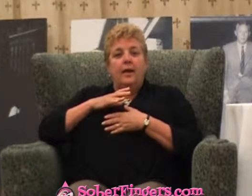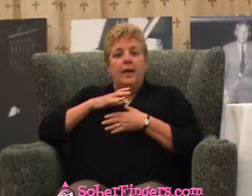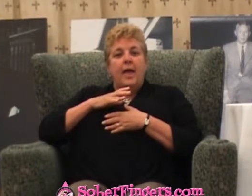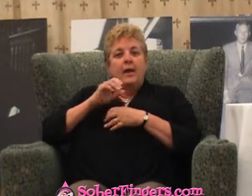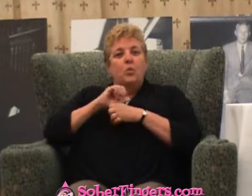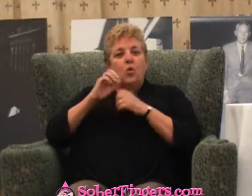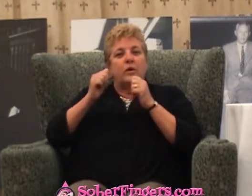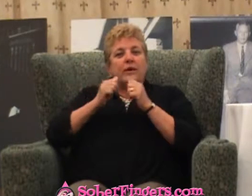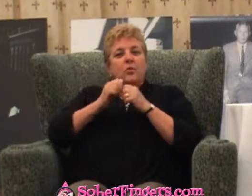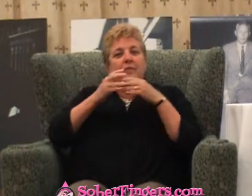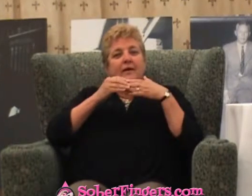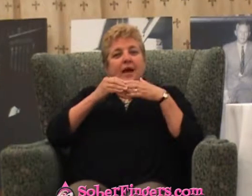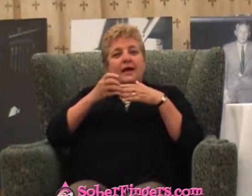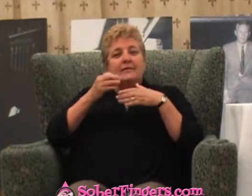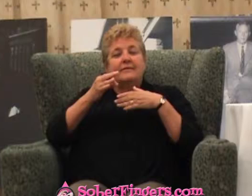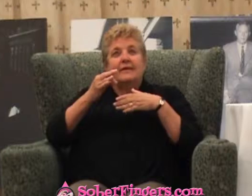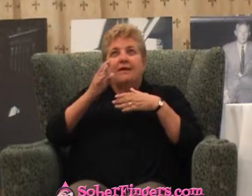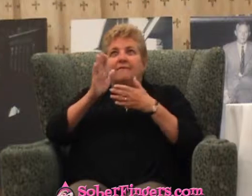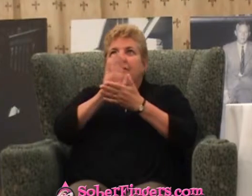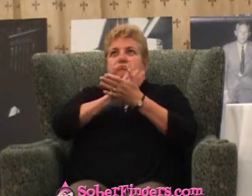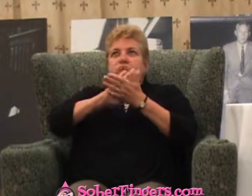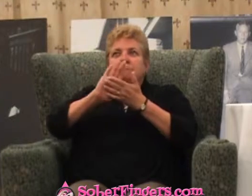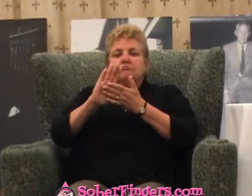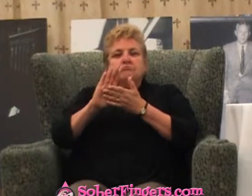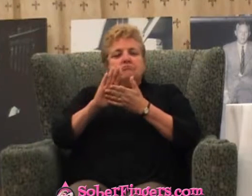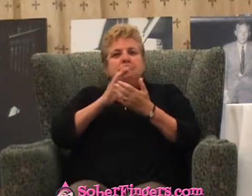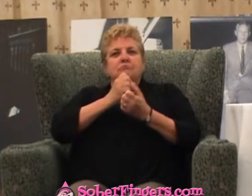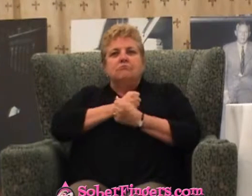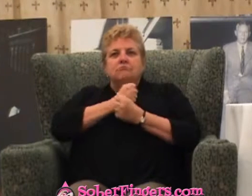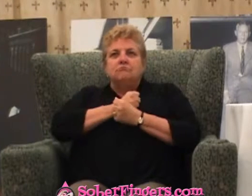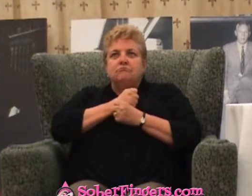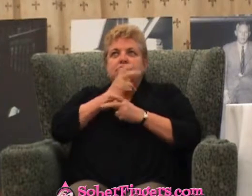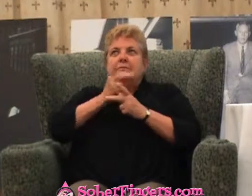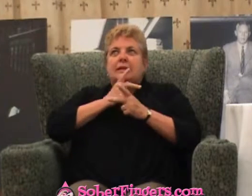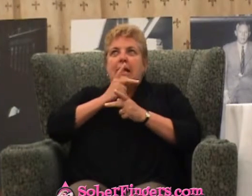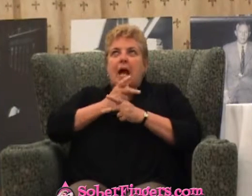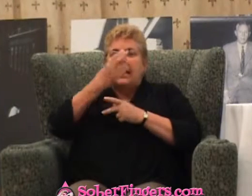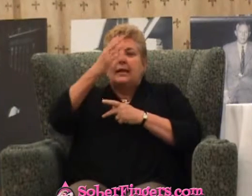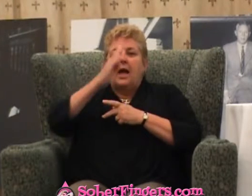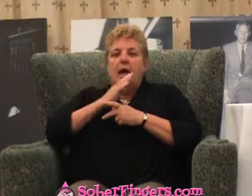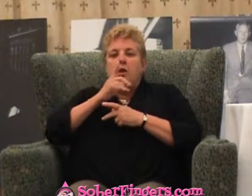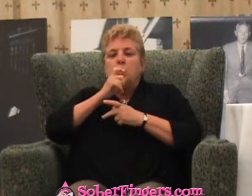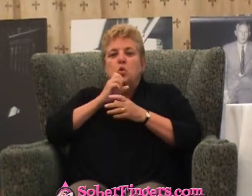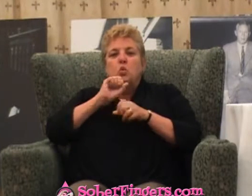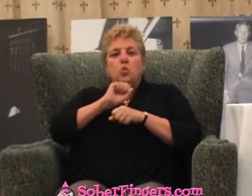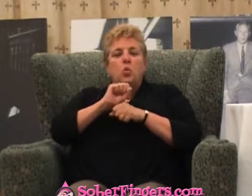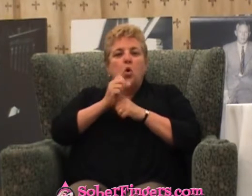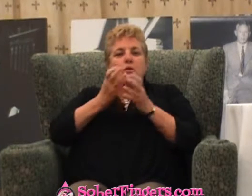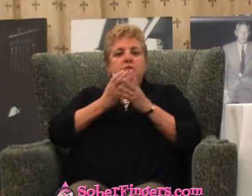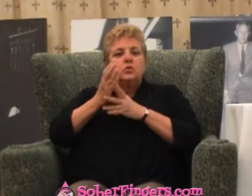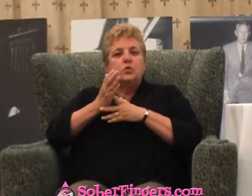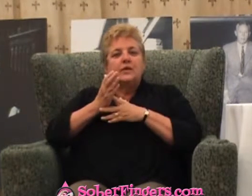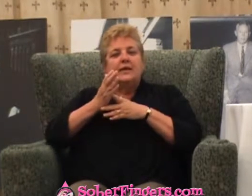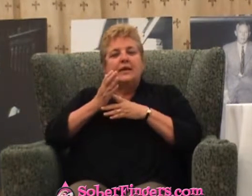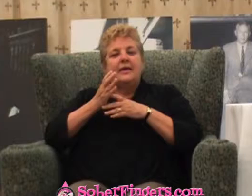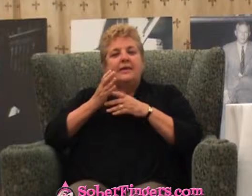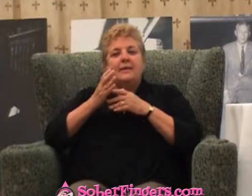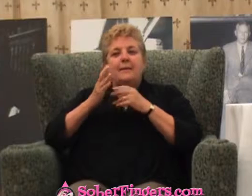loving God who works through the unselfish men and women who toil in this fellowship,